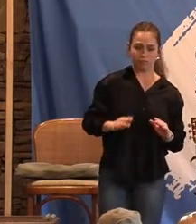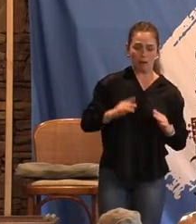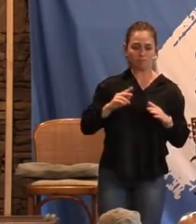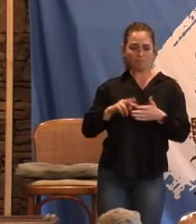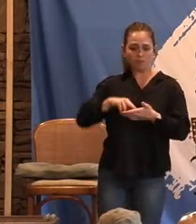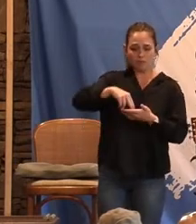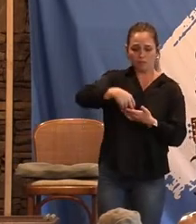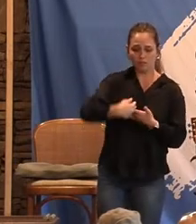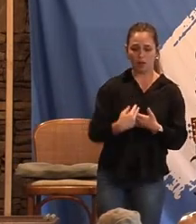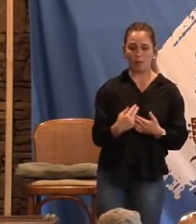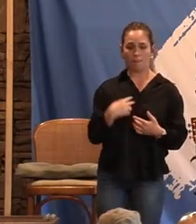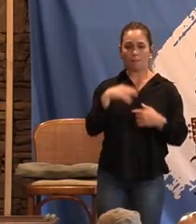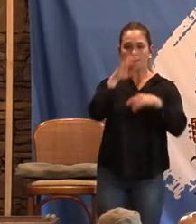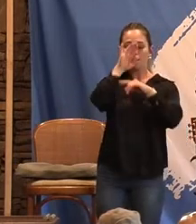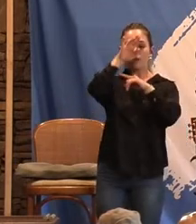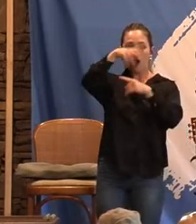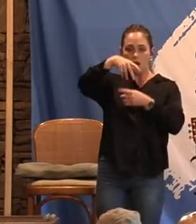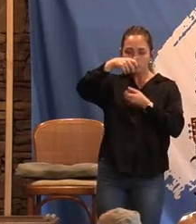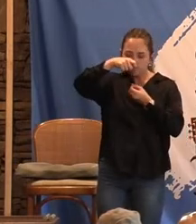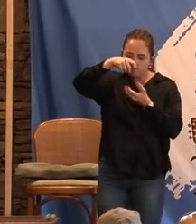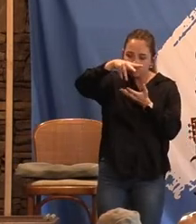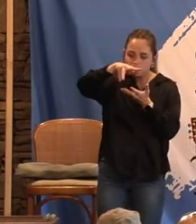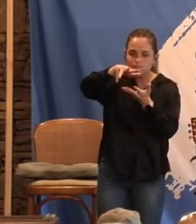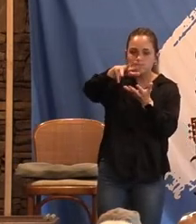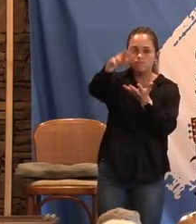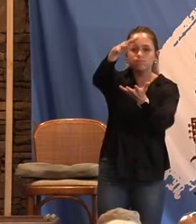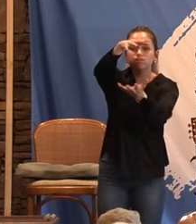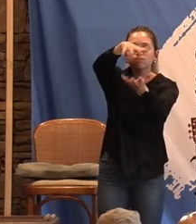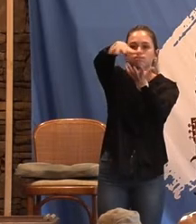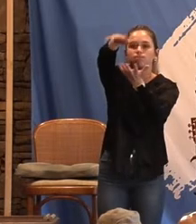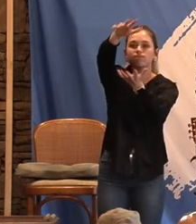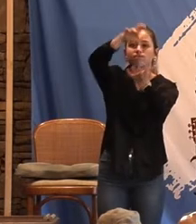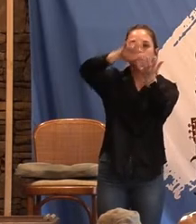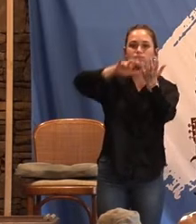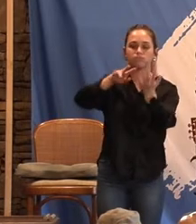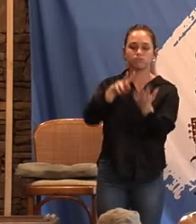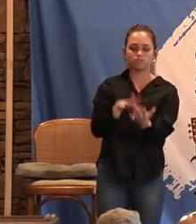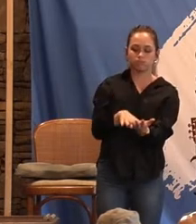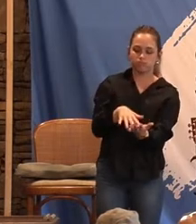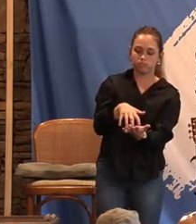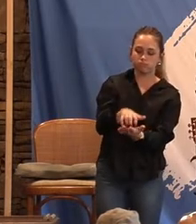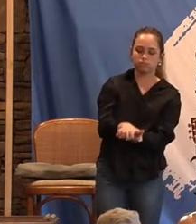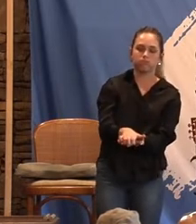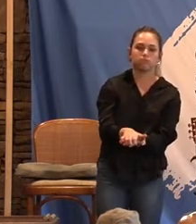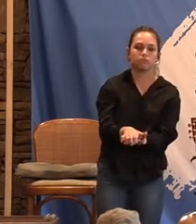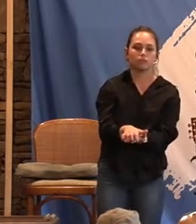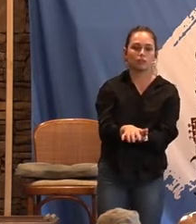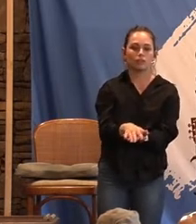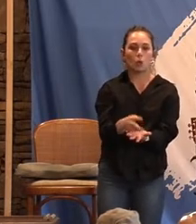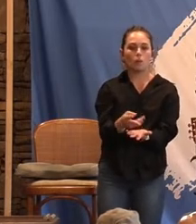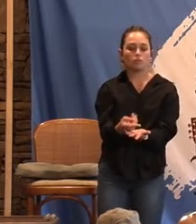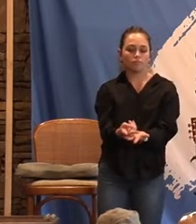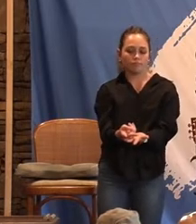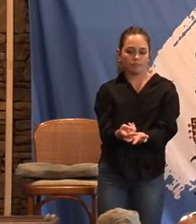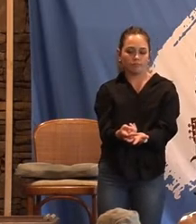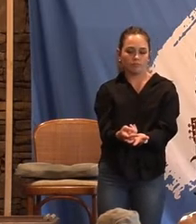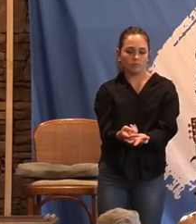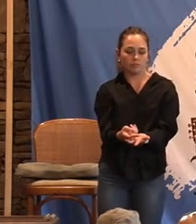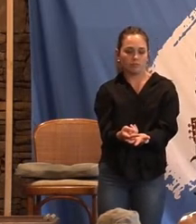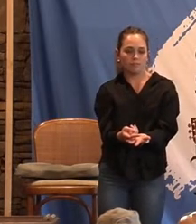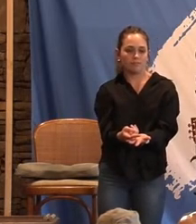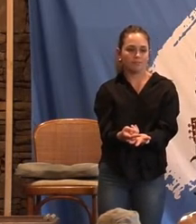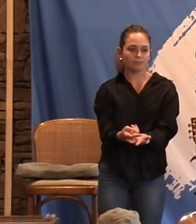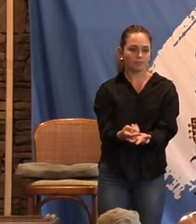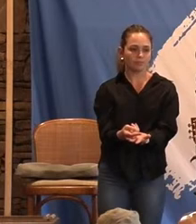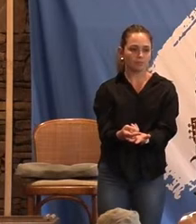falling. And his trunk was blowing smoke, and he went down on the ground, and he was lying right there on his